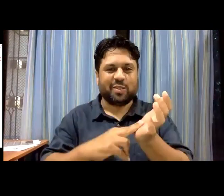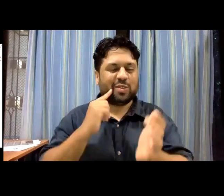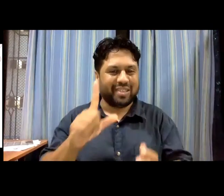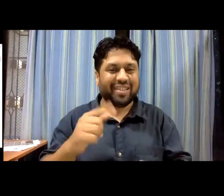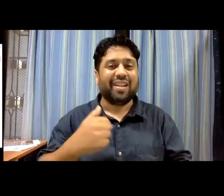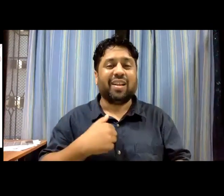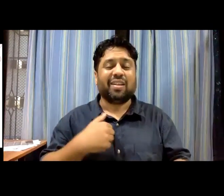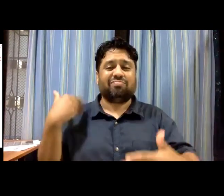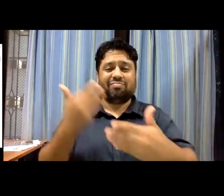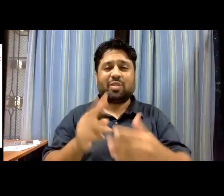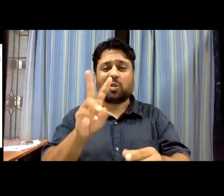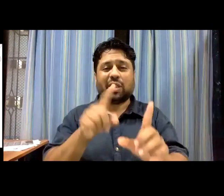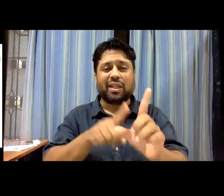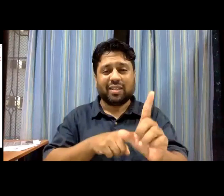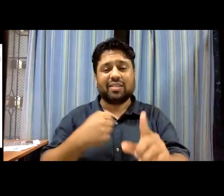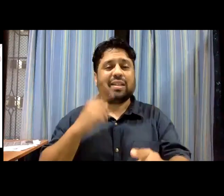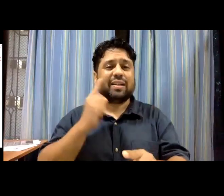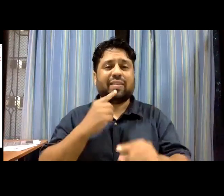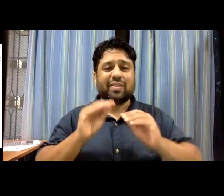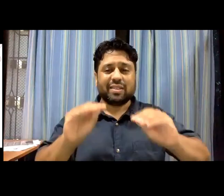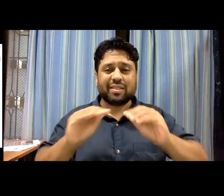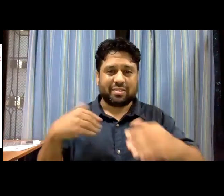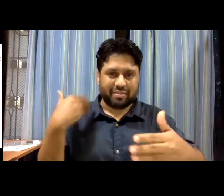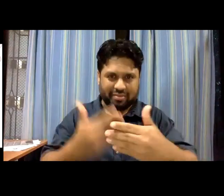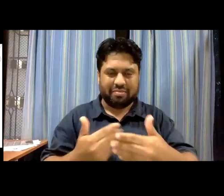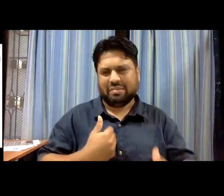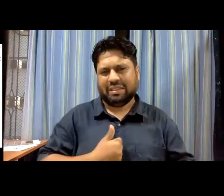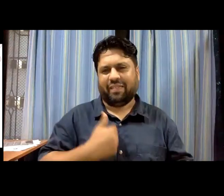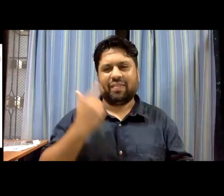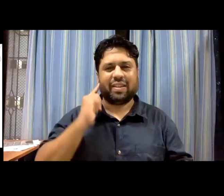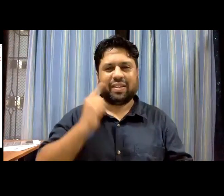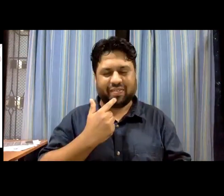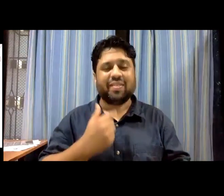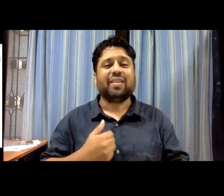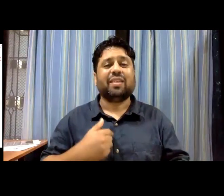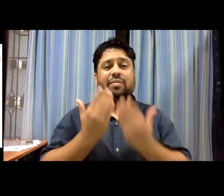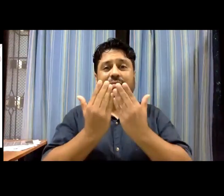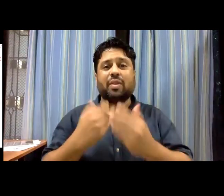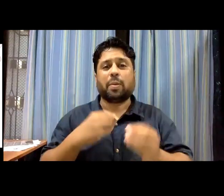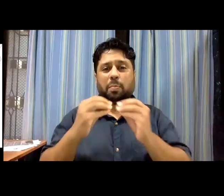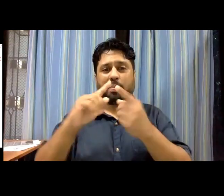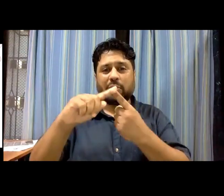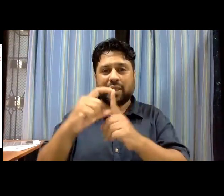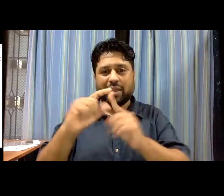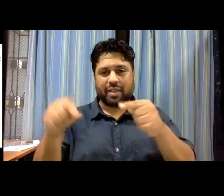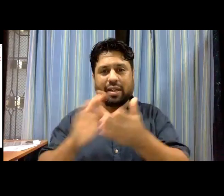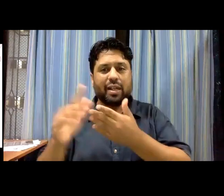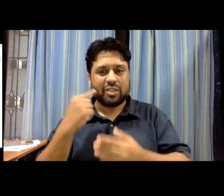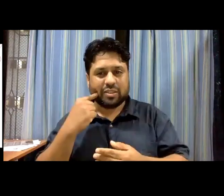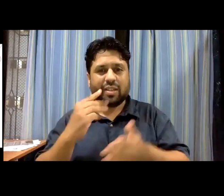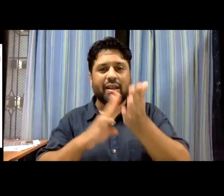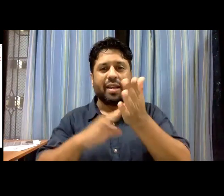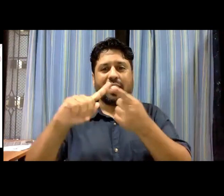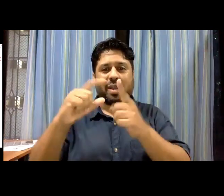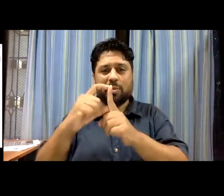my introduction. This is my sign name. I am Sunil, and I've been working for 20 years. And myself, I'm a deaf person, and I studied